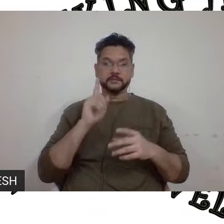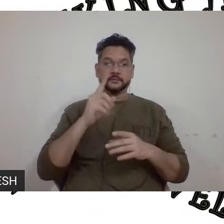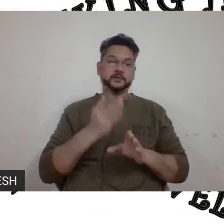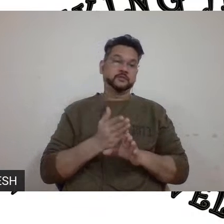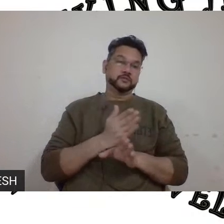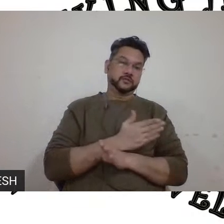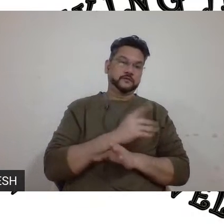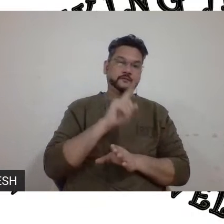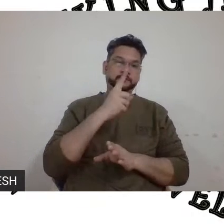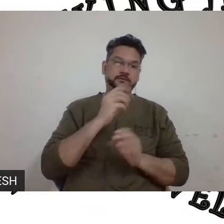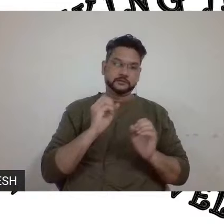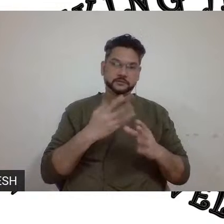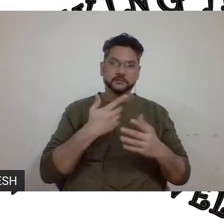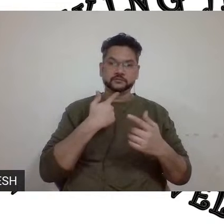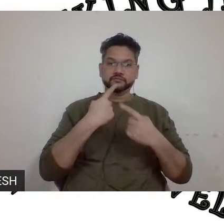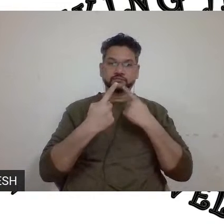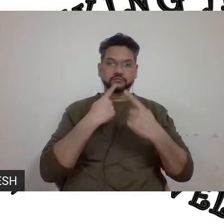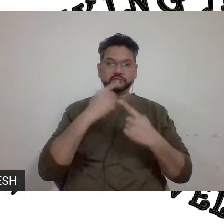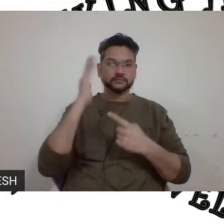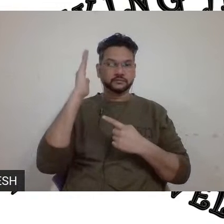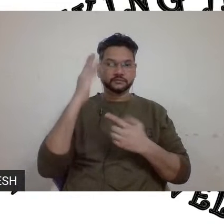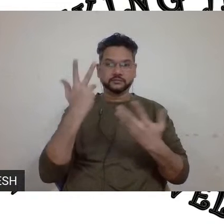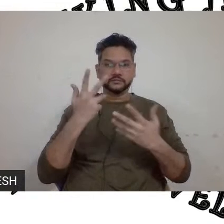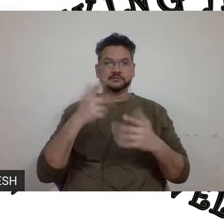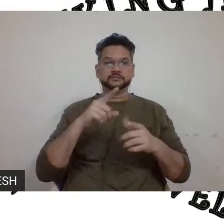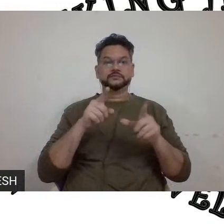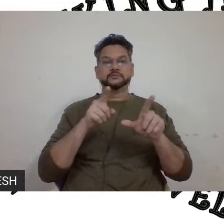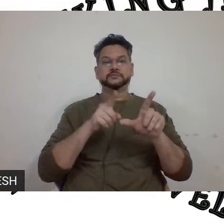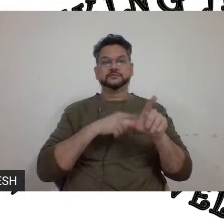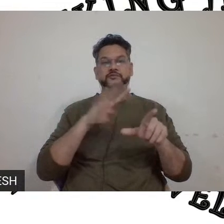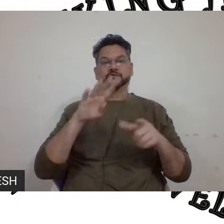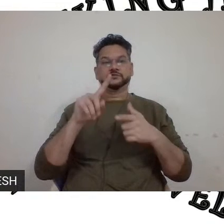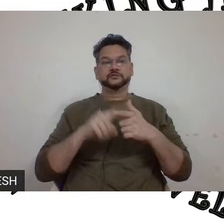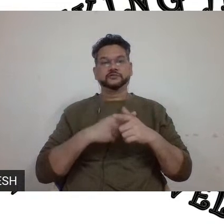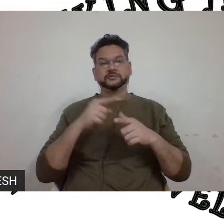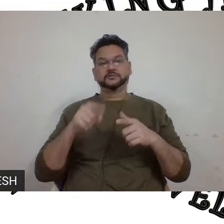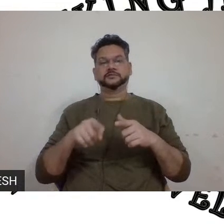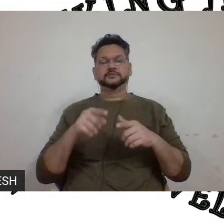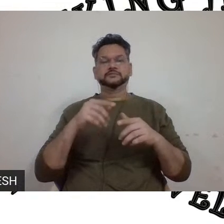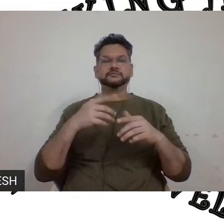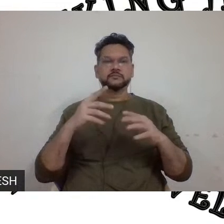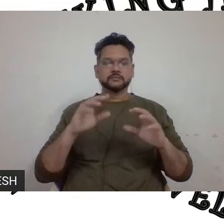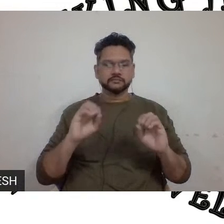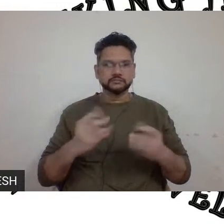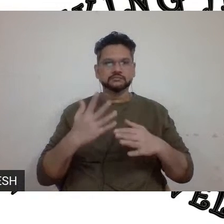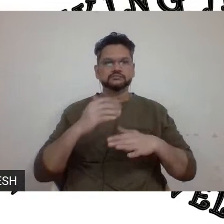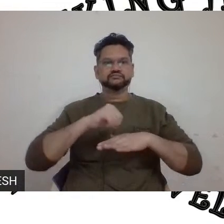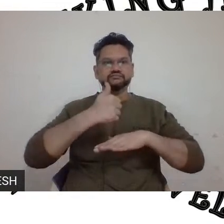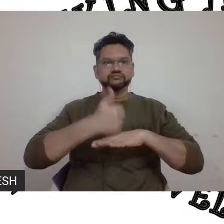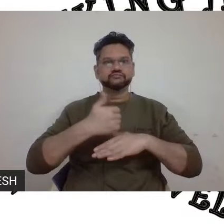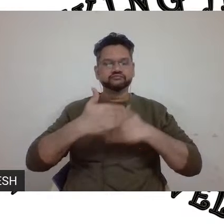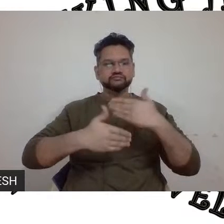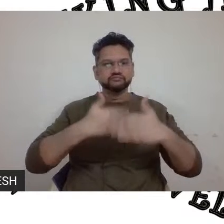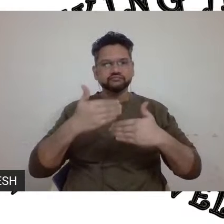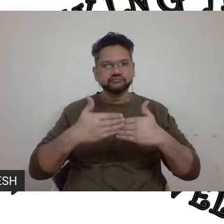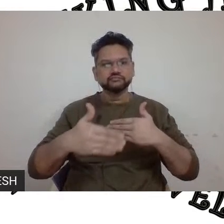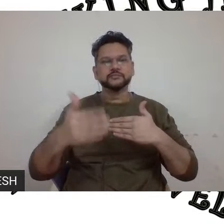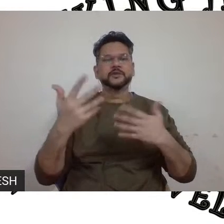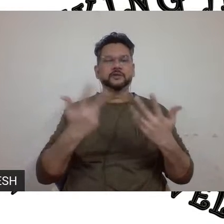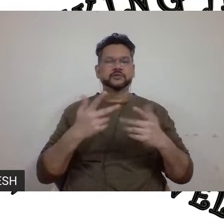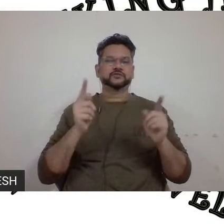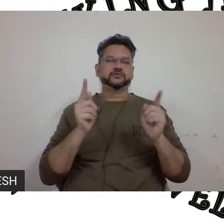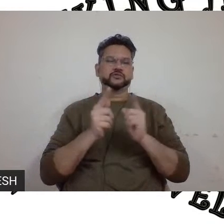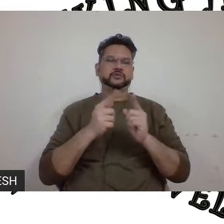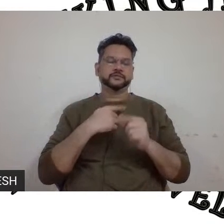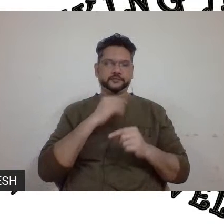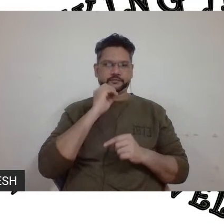Jobs, which is more inspirational and which caters to more of the private sector jobs. So Youth for Jobs Foundation was